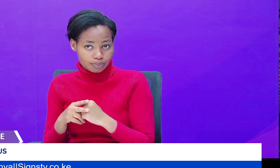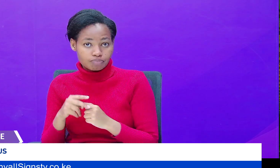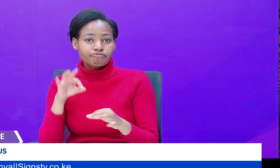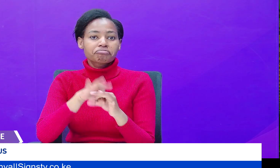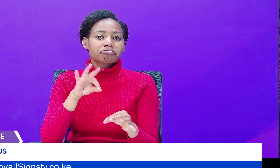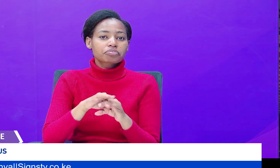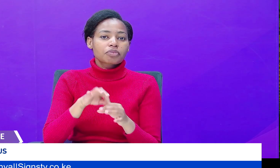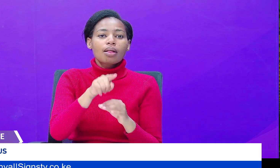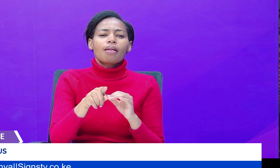Ndakwa garnered